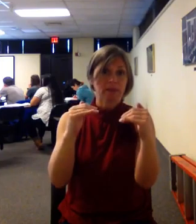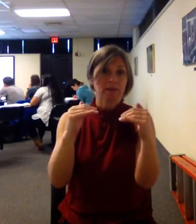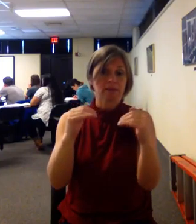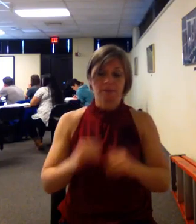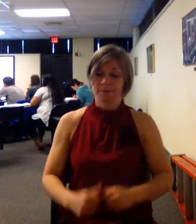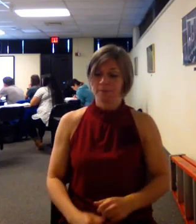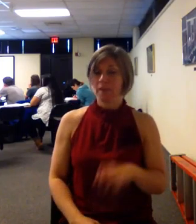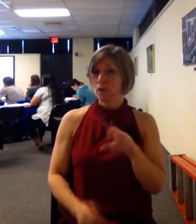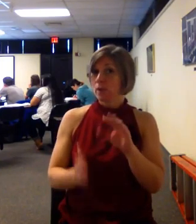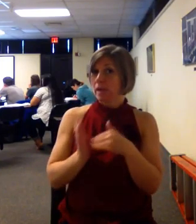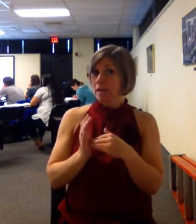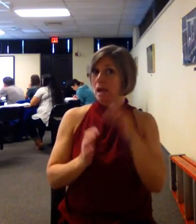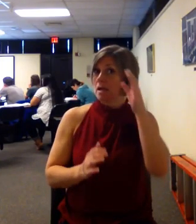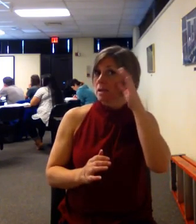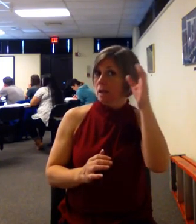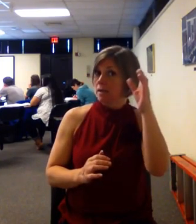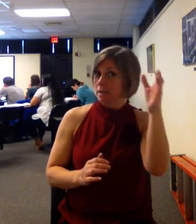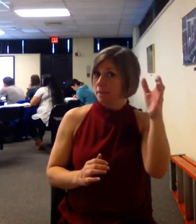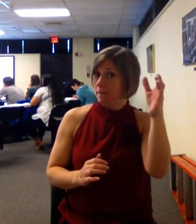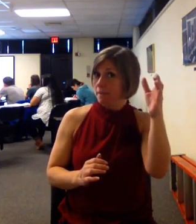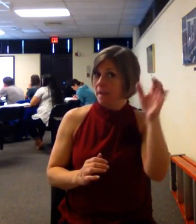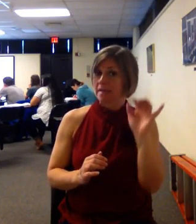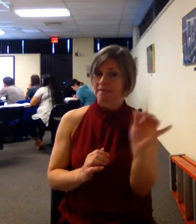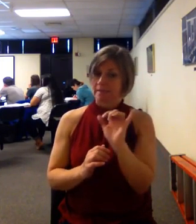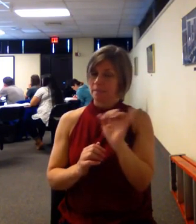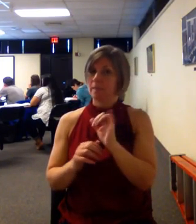So once again, concepts as well as the calculations.